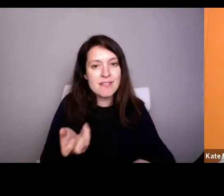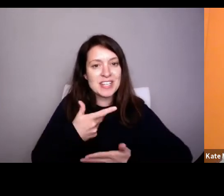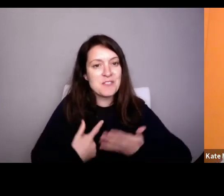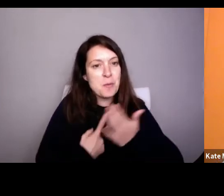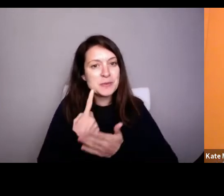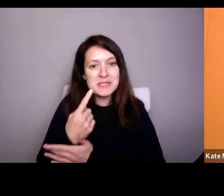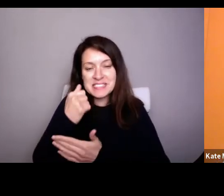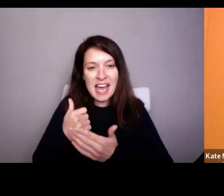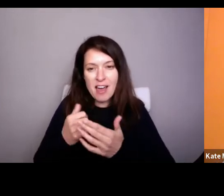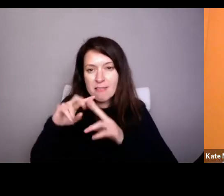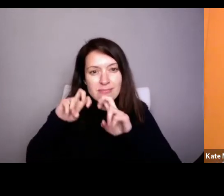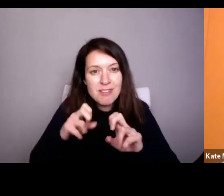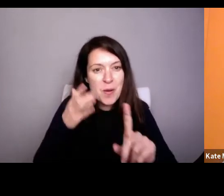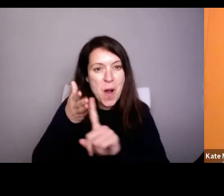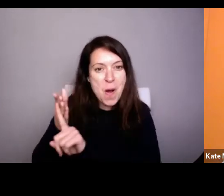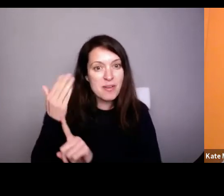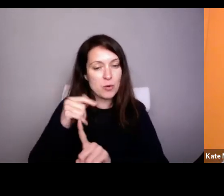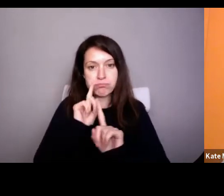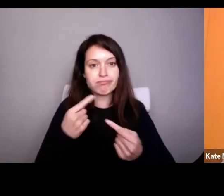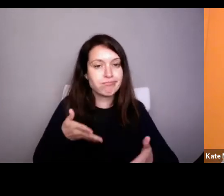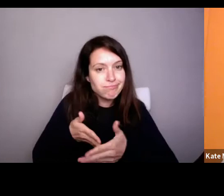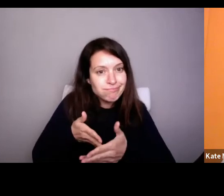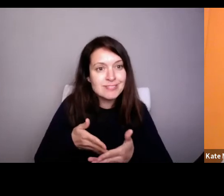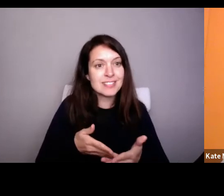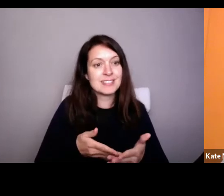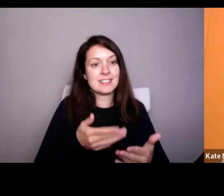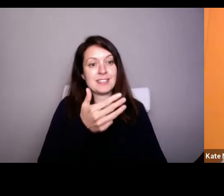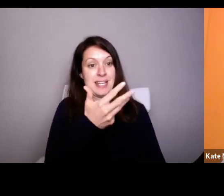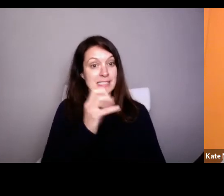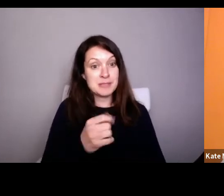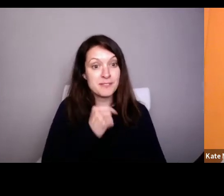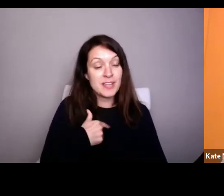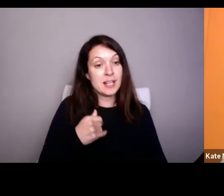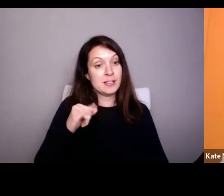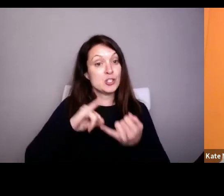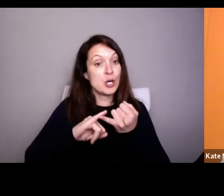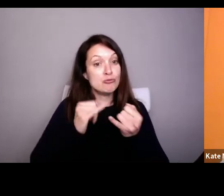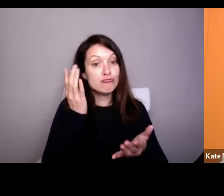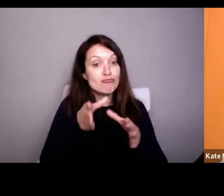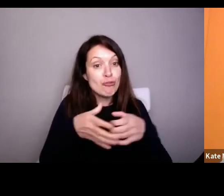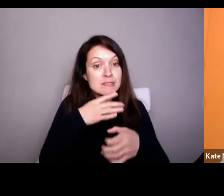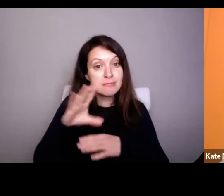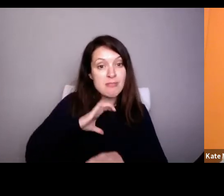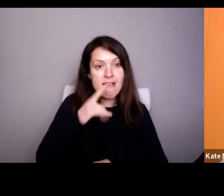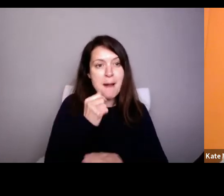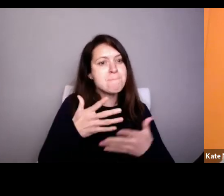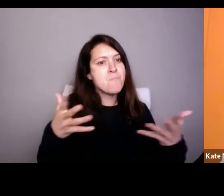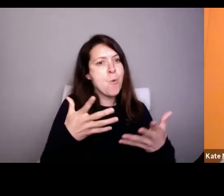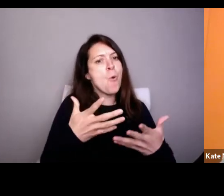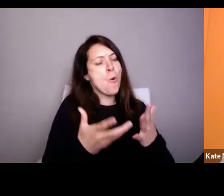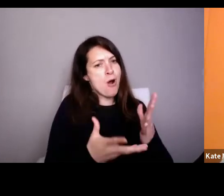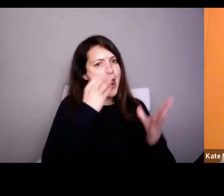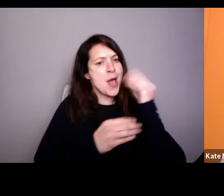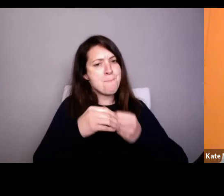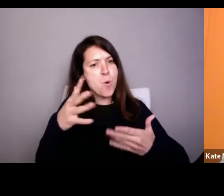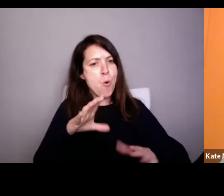unachievable. 90% felt Snowdon Trust funding had enabled them to get more out of their university experience. 82% felt that Snowdon Trust had